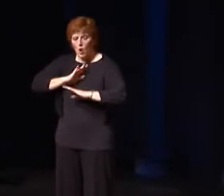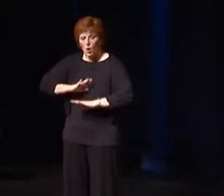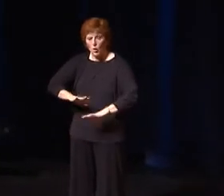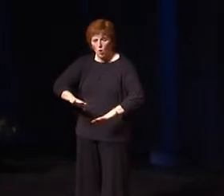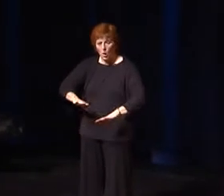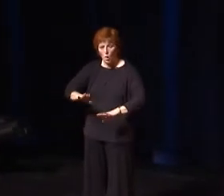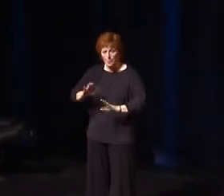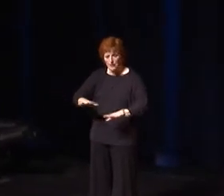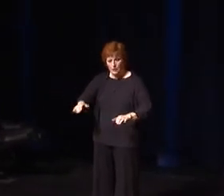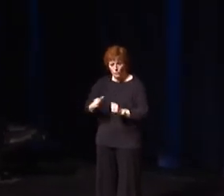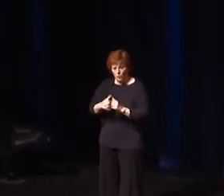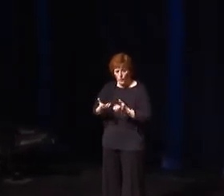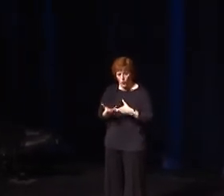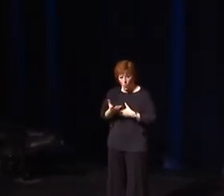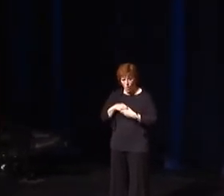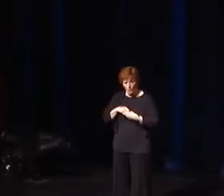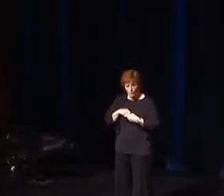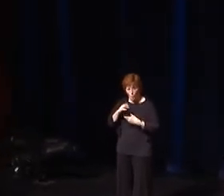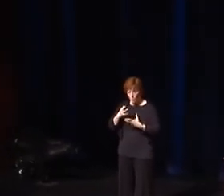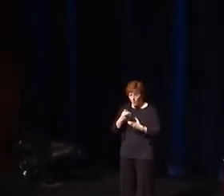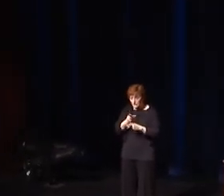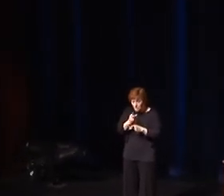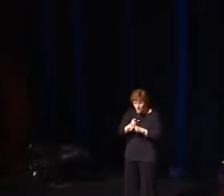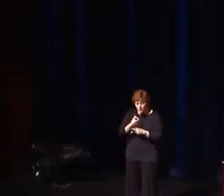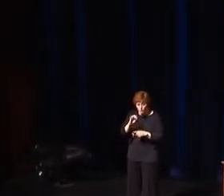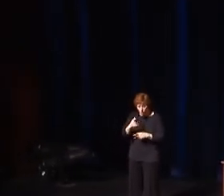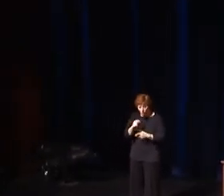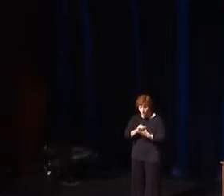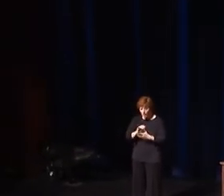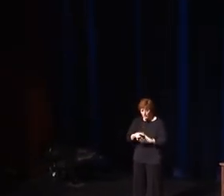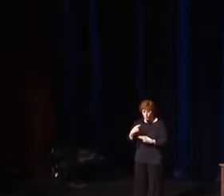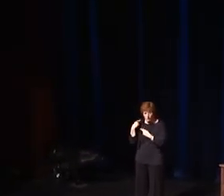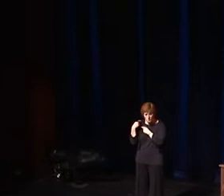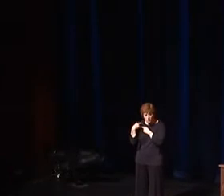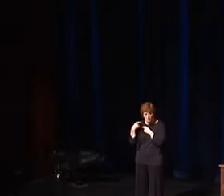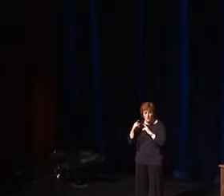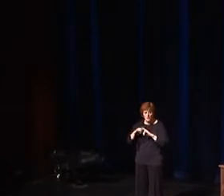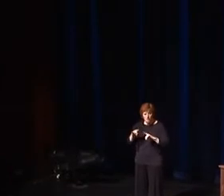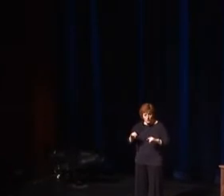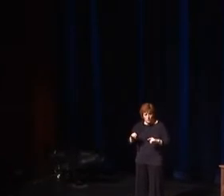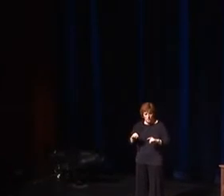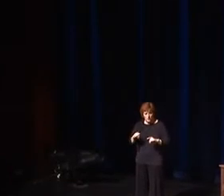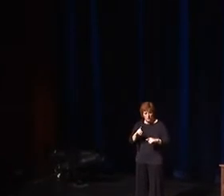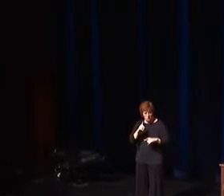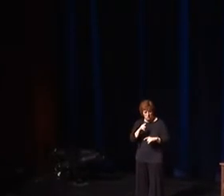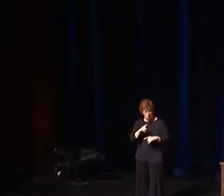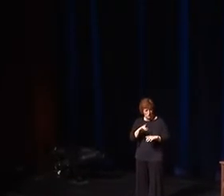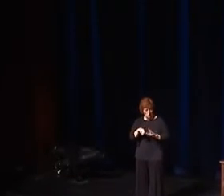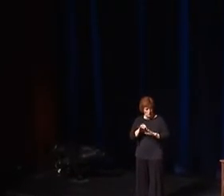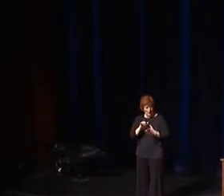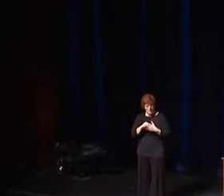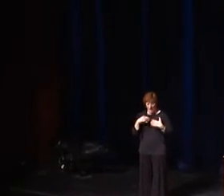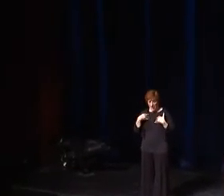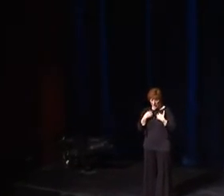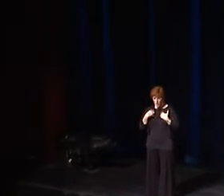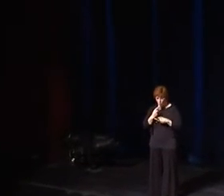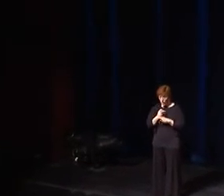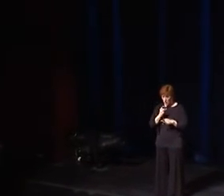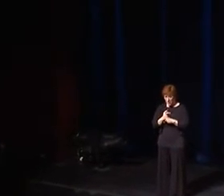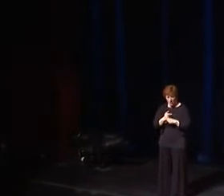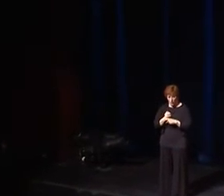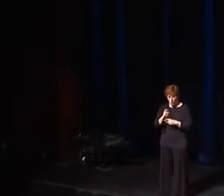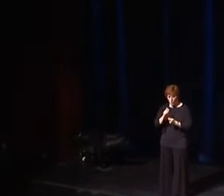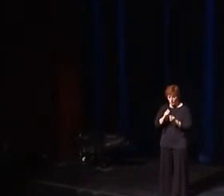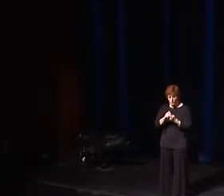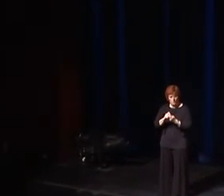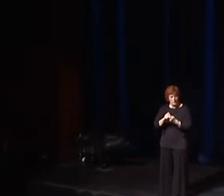with autism, or you know, they want to care for a dog, and that's a responsibility, and do you find that animal care or